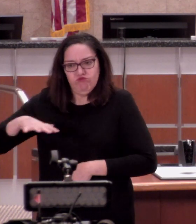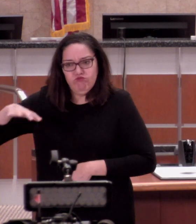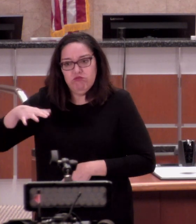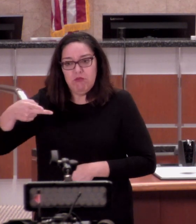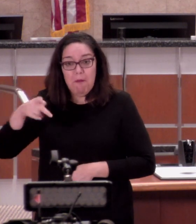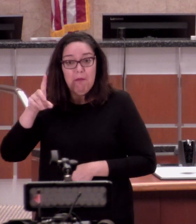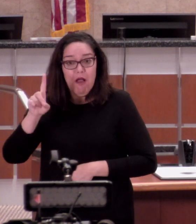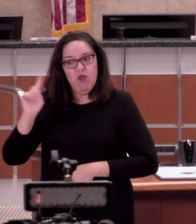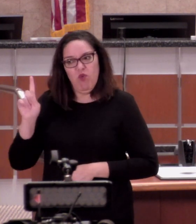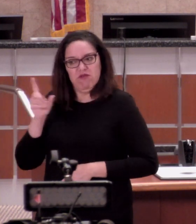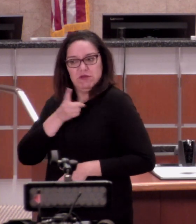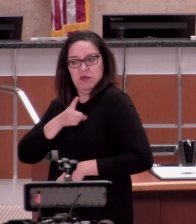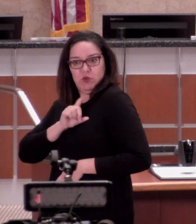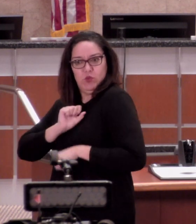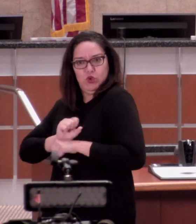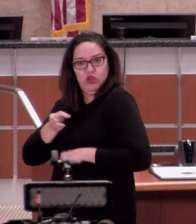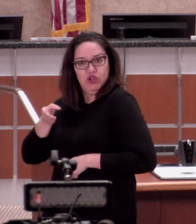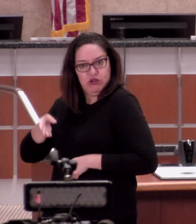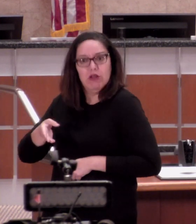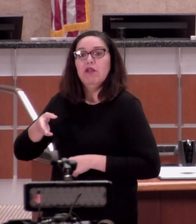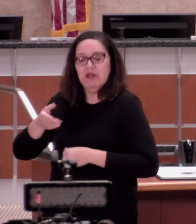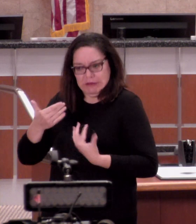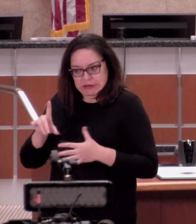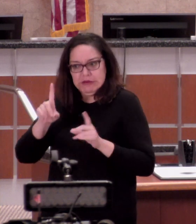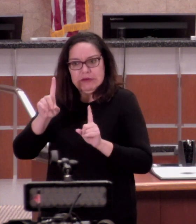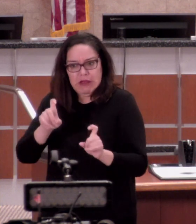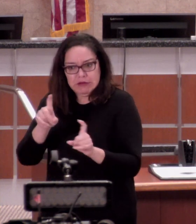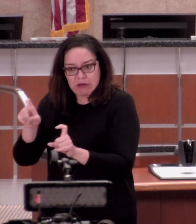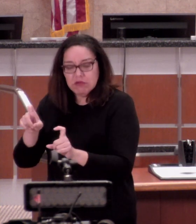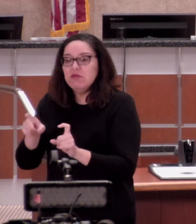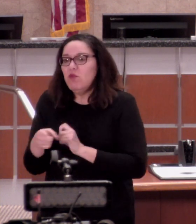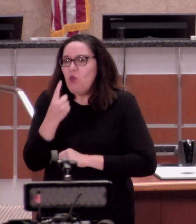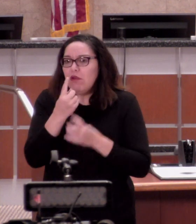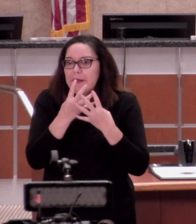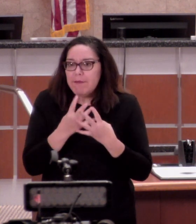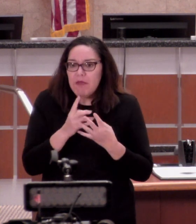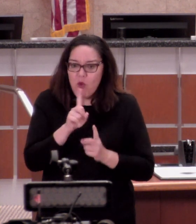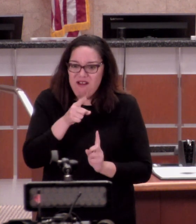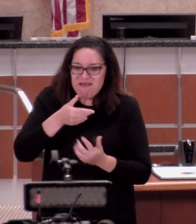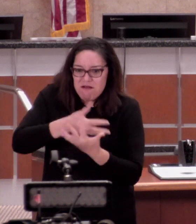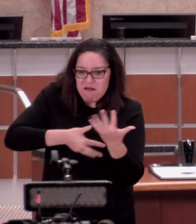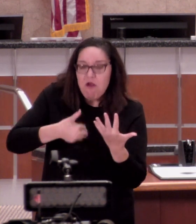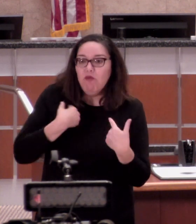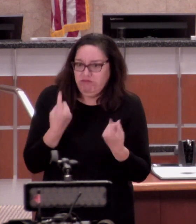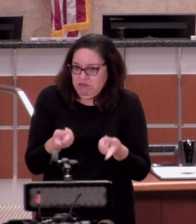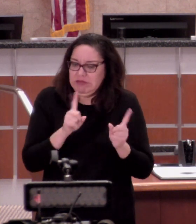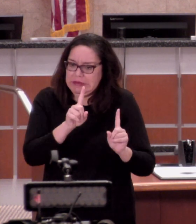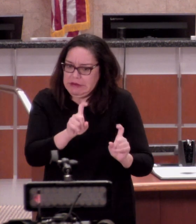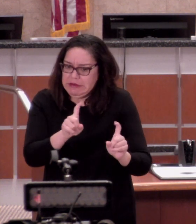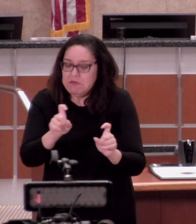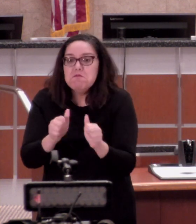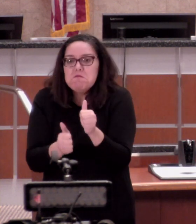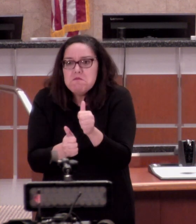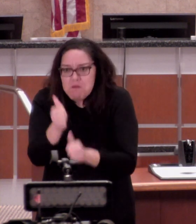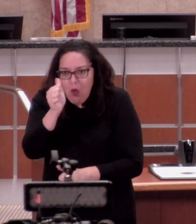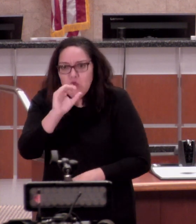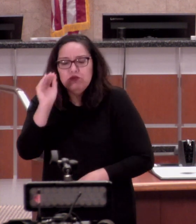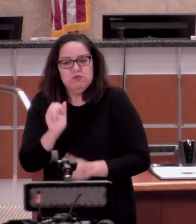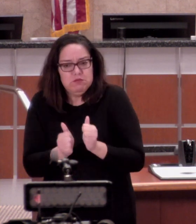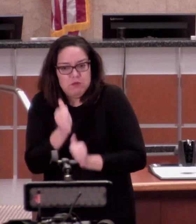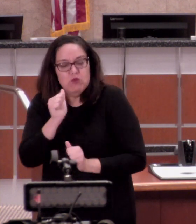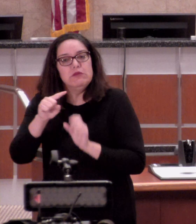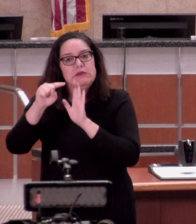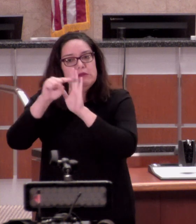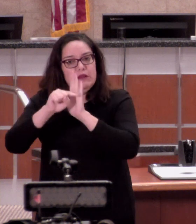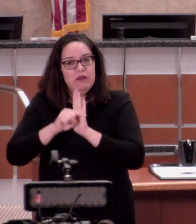day, and one of the inmates was at. And for the most part, the inmates are coming back negative, but we are still waiting on a lot of test